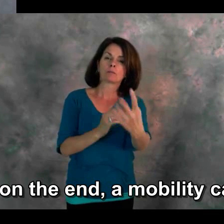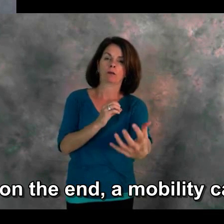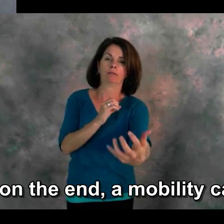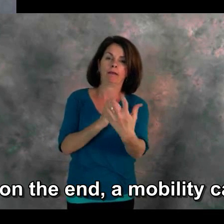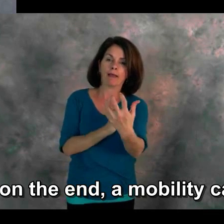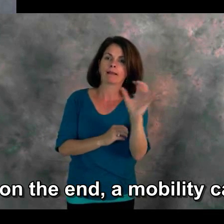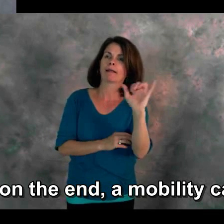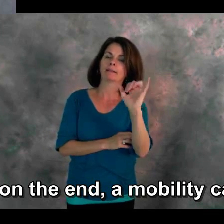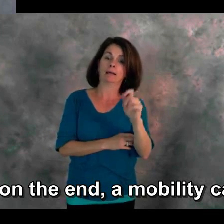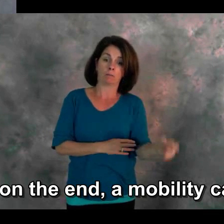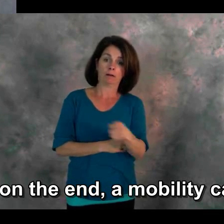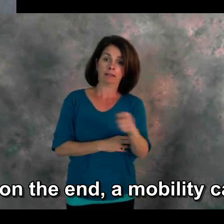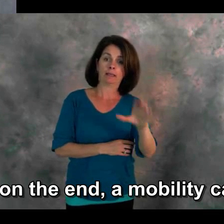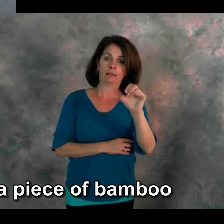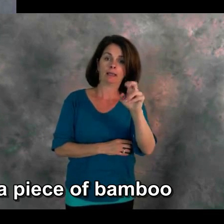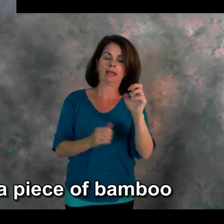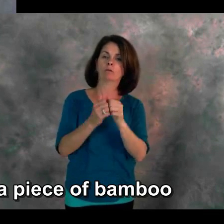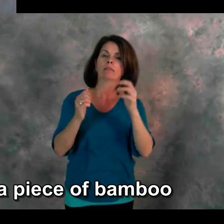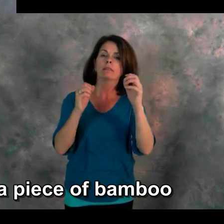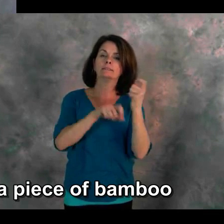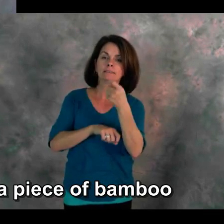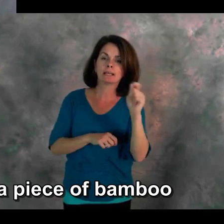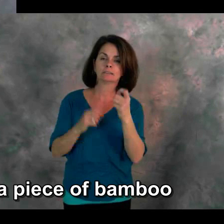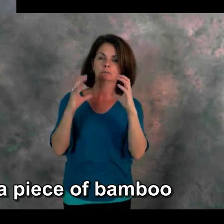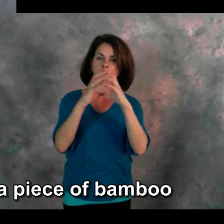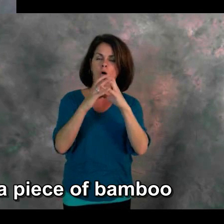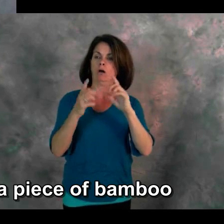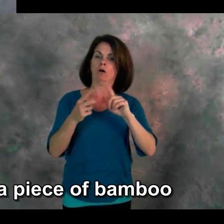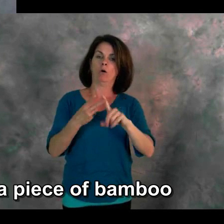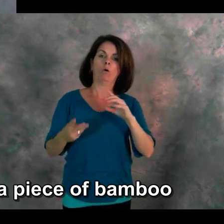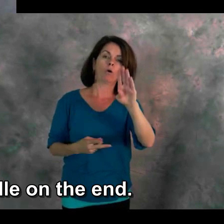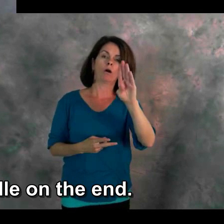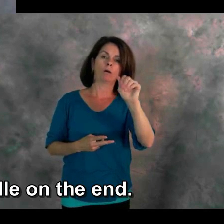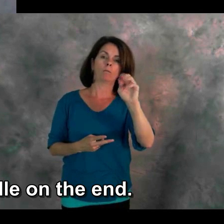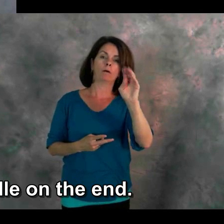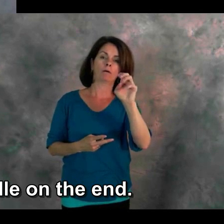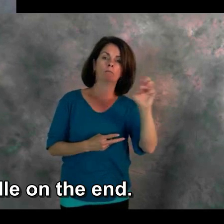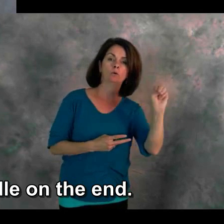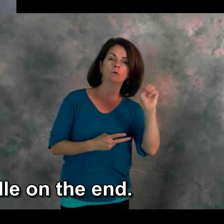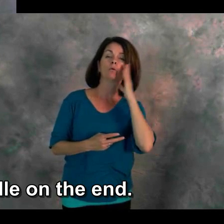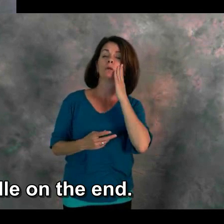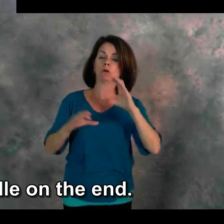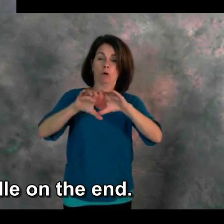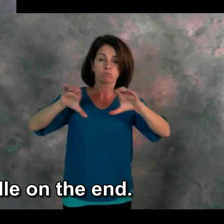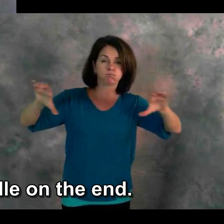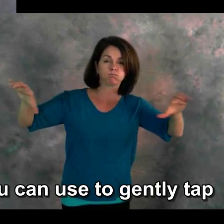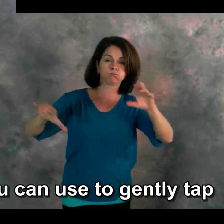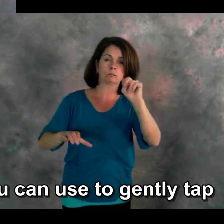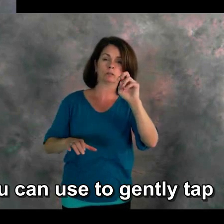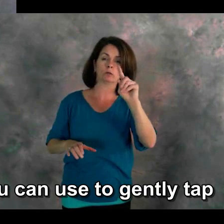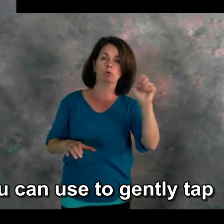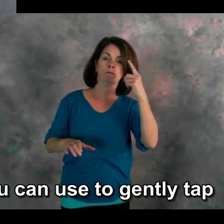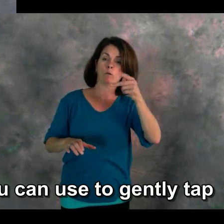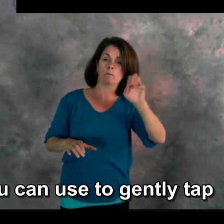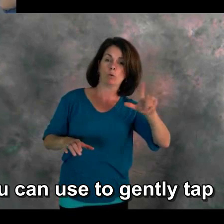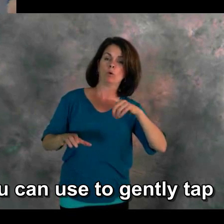object on the end, a mobility cane with a tennis ball, a piece of bamboo with a pool noodle on the end, any of those